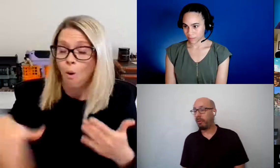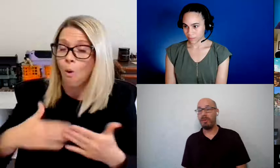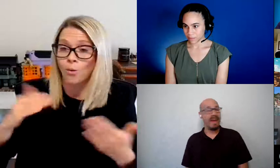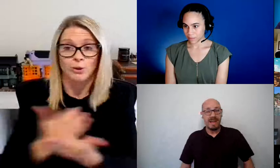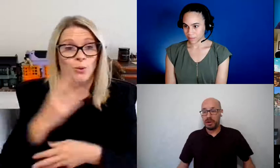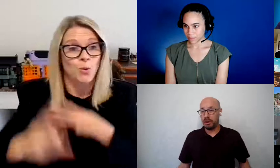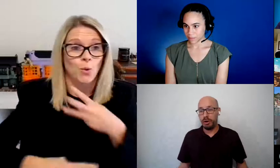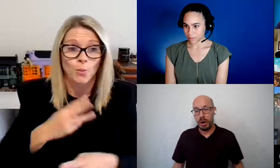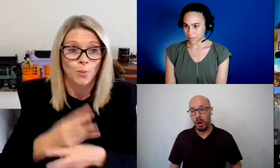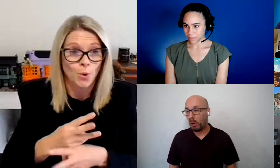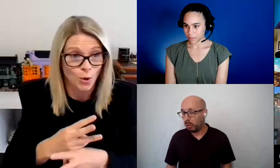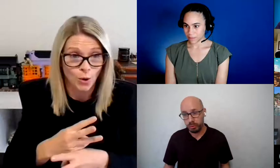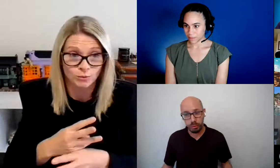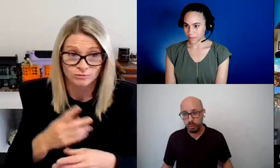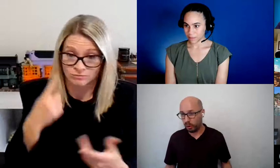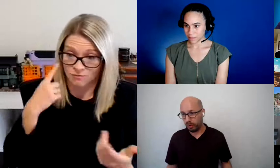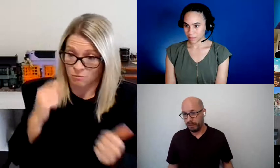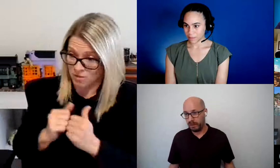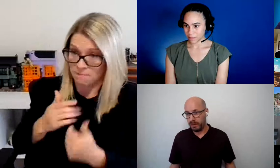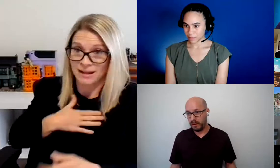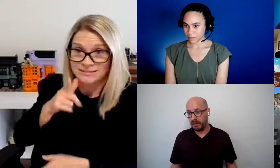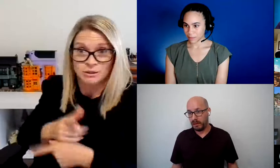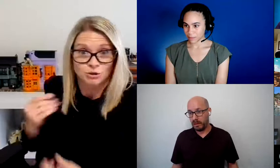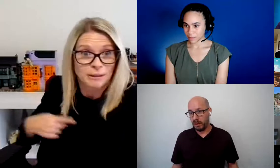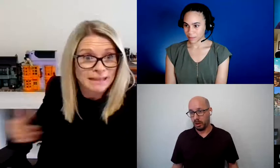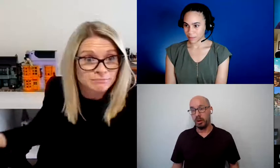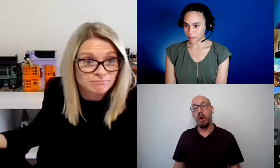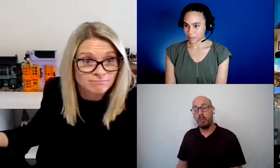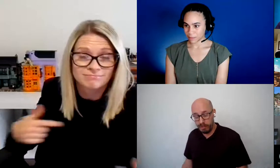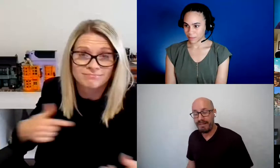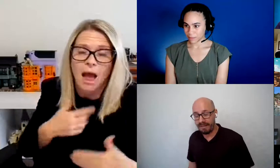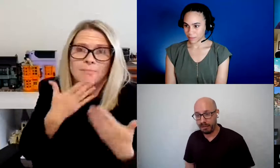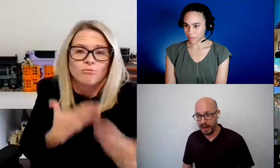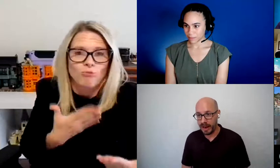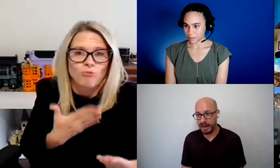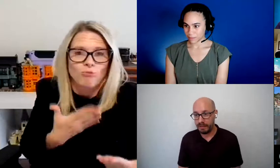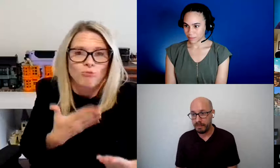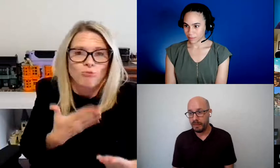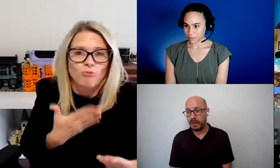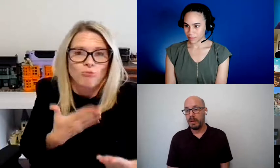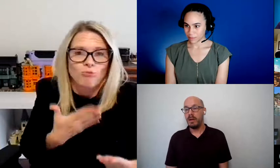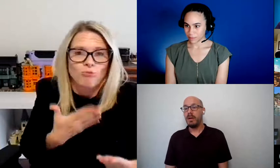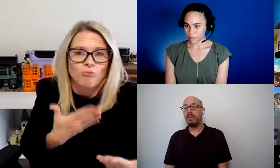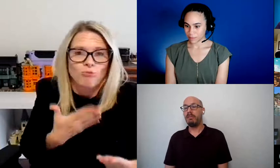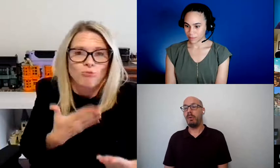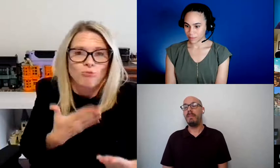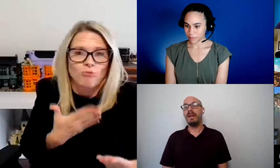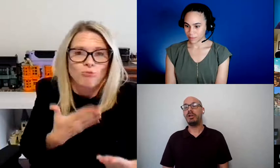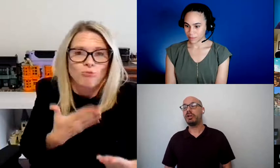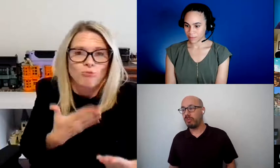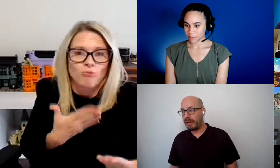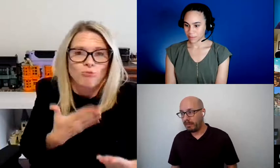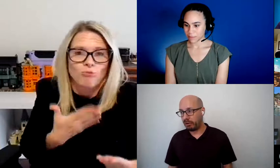so they had to learn a whole new world along with my sister and I. So I'm extremely